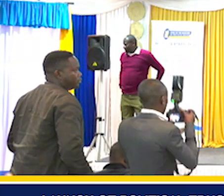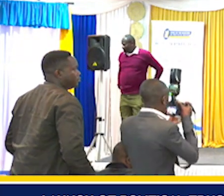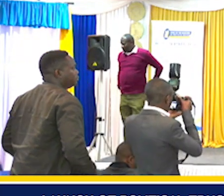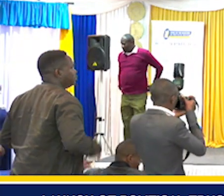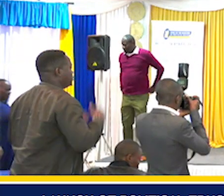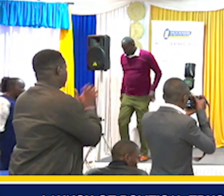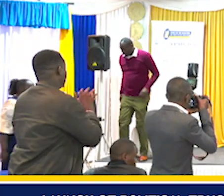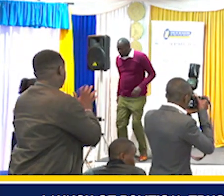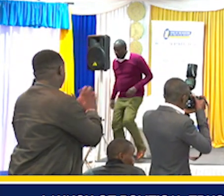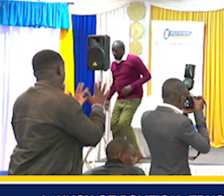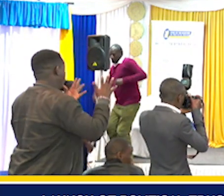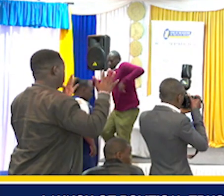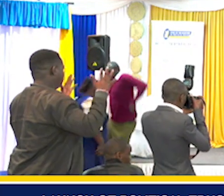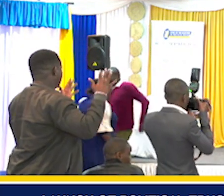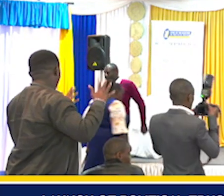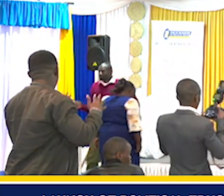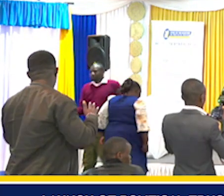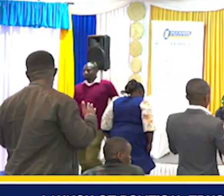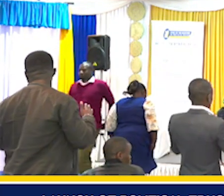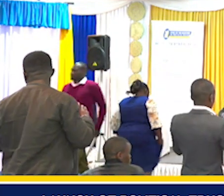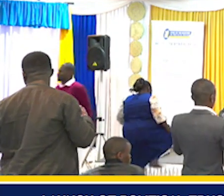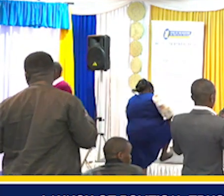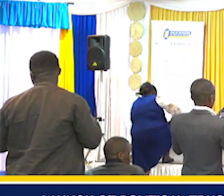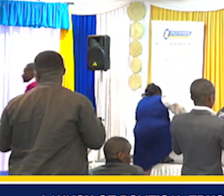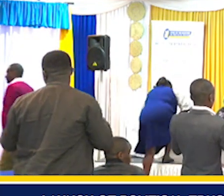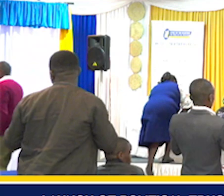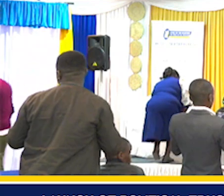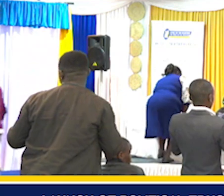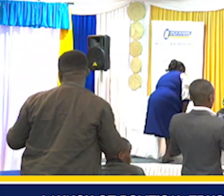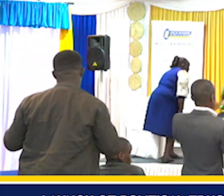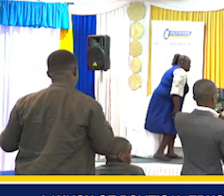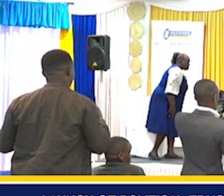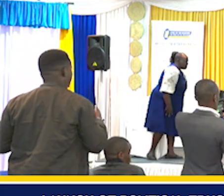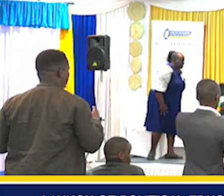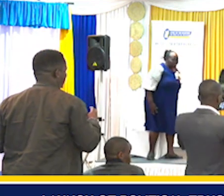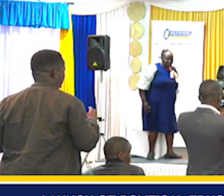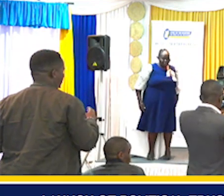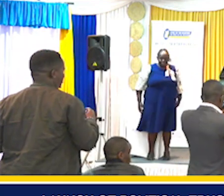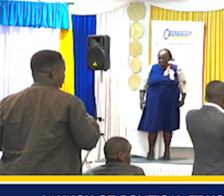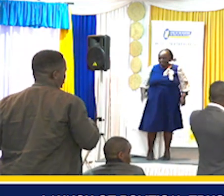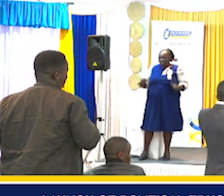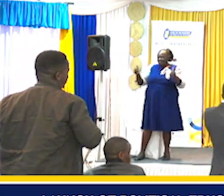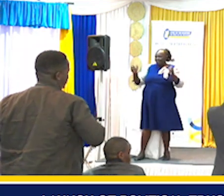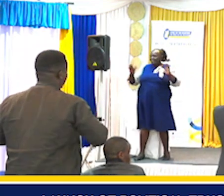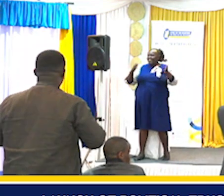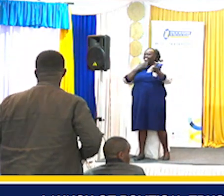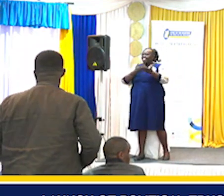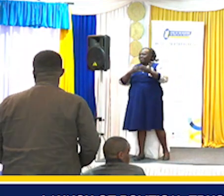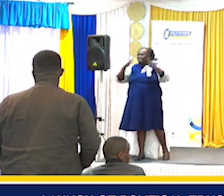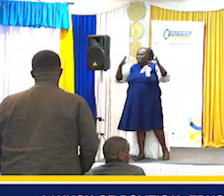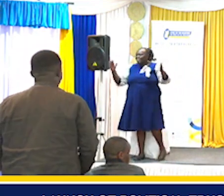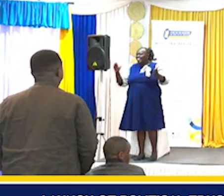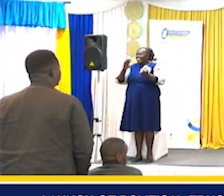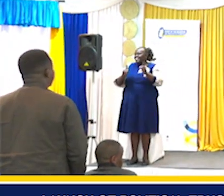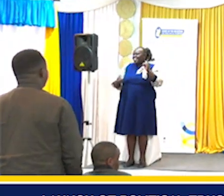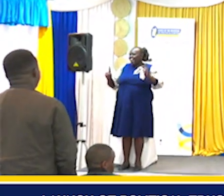spokesman, and our chief guest today. Thank you very much. And in my chance to that